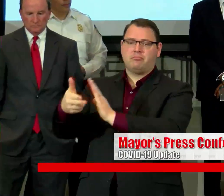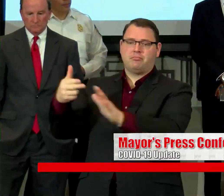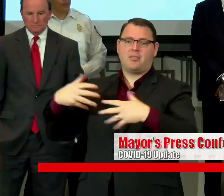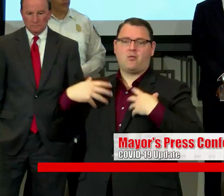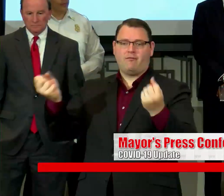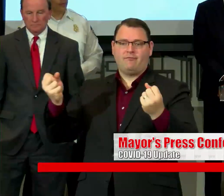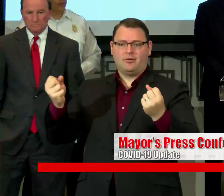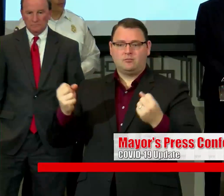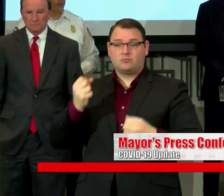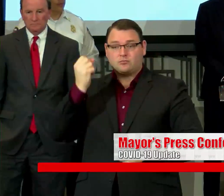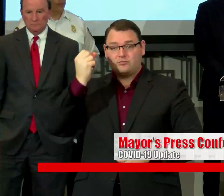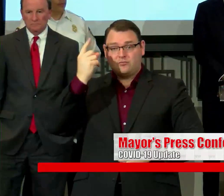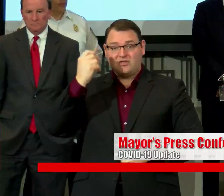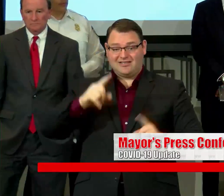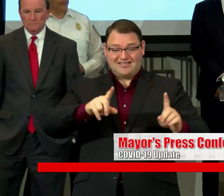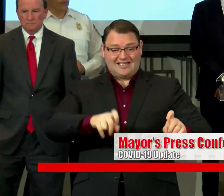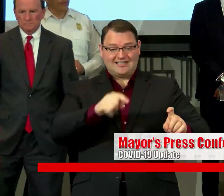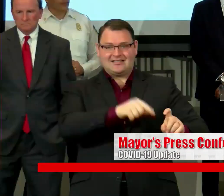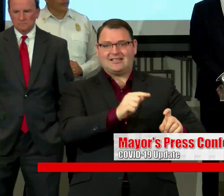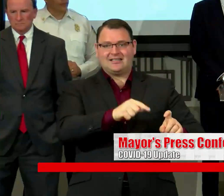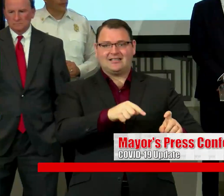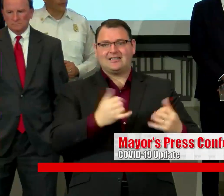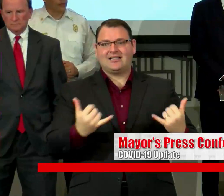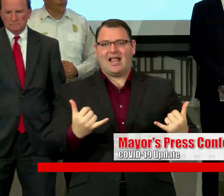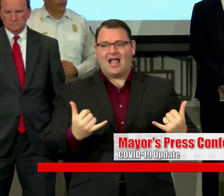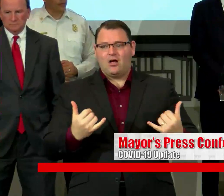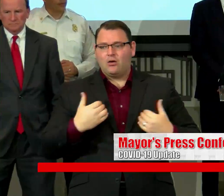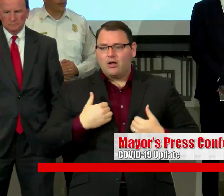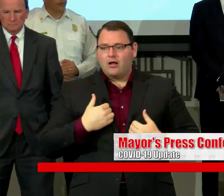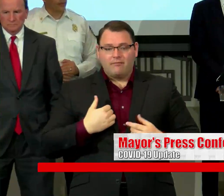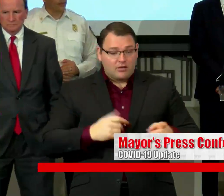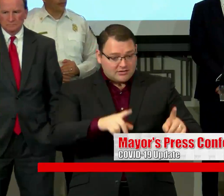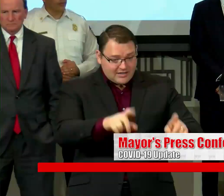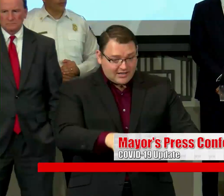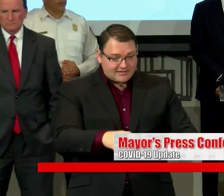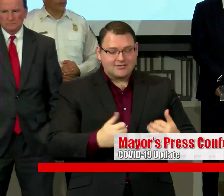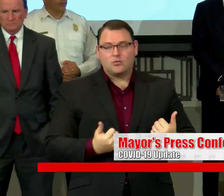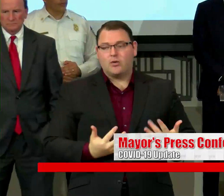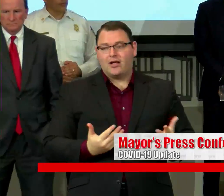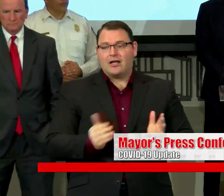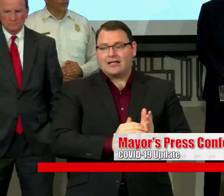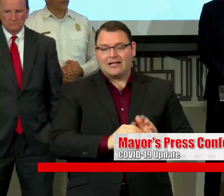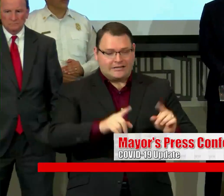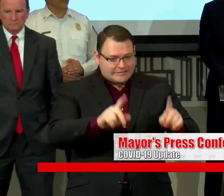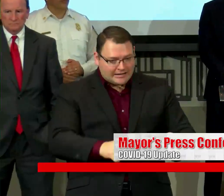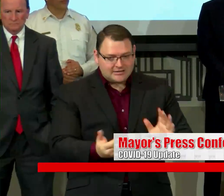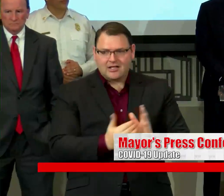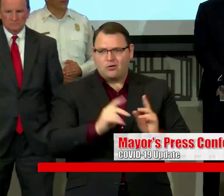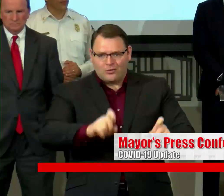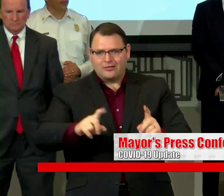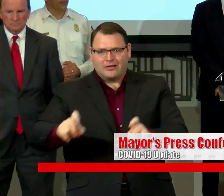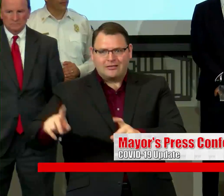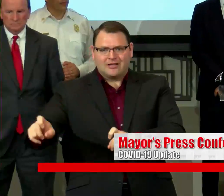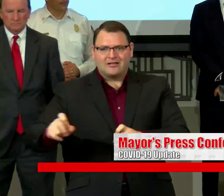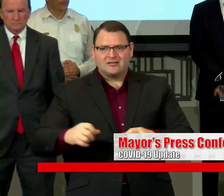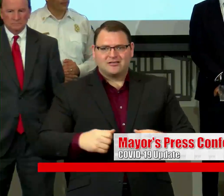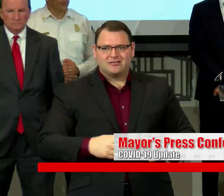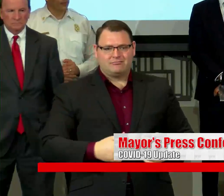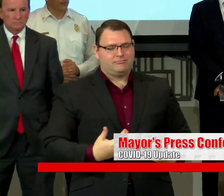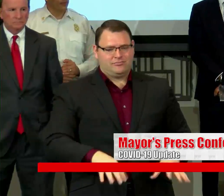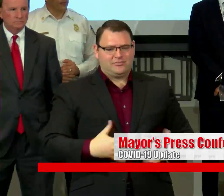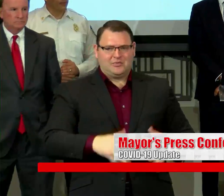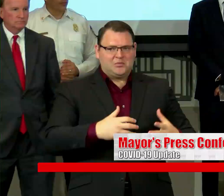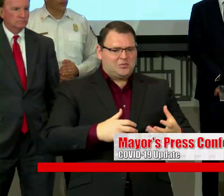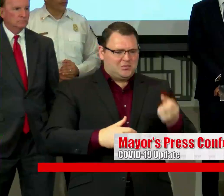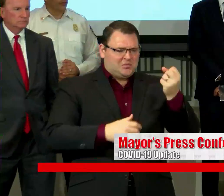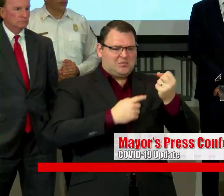as opposed to spending now 2 more tests on people to determine whether or not they were recovered. And so this is an important question. I'm glad you asked, because we're